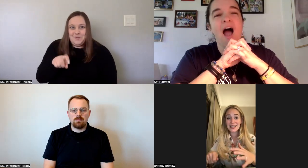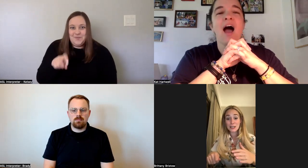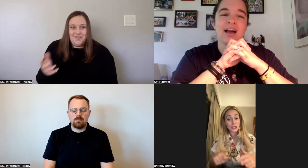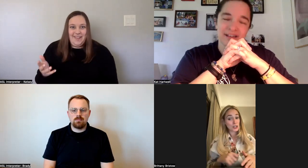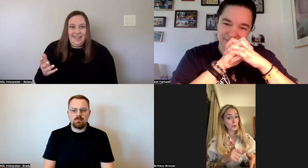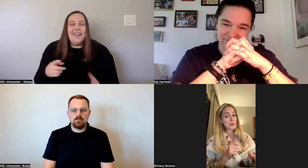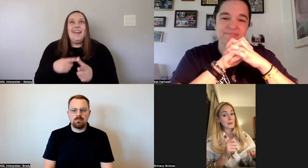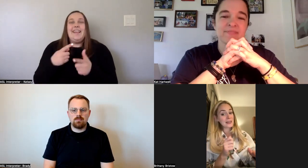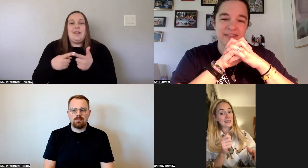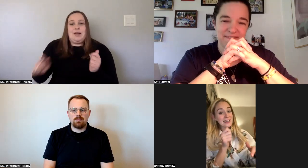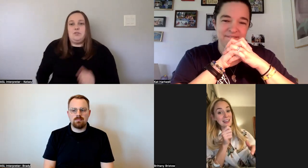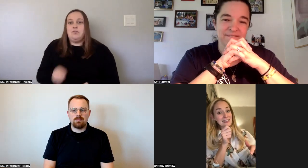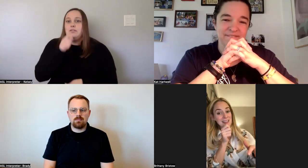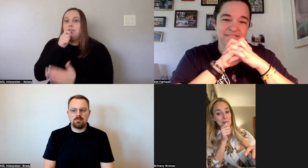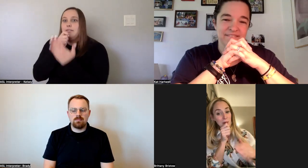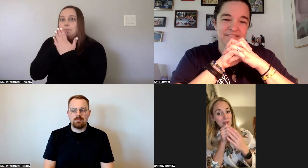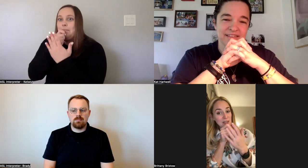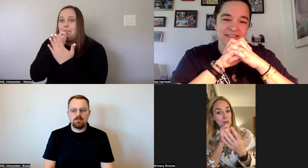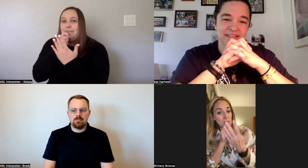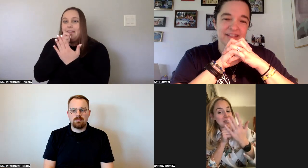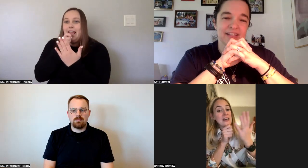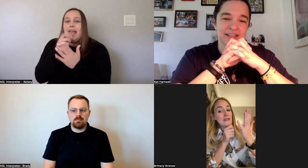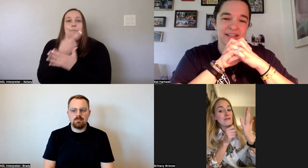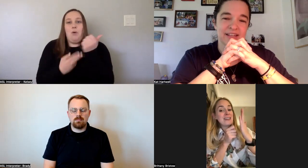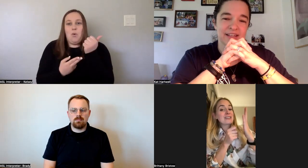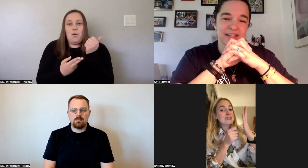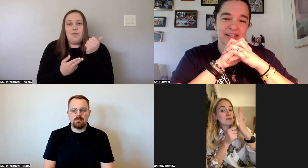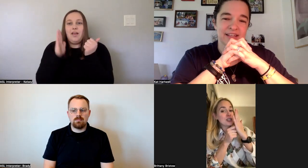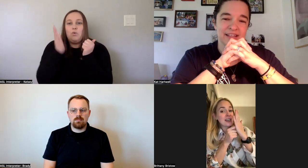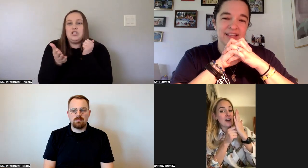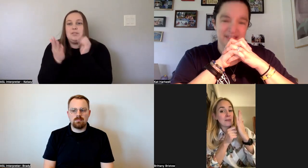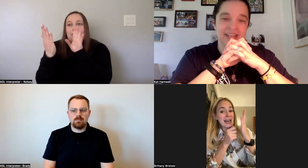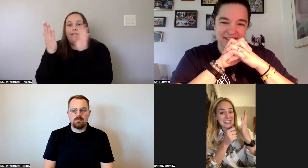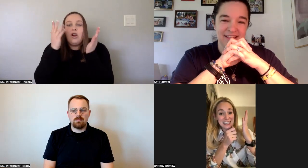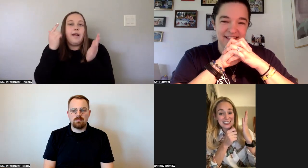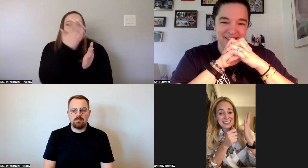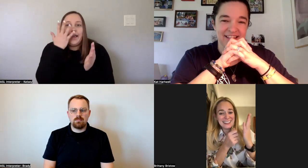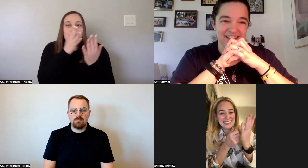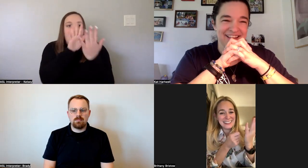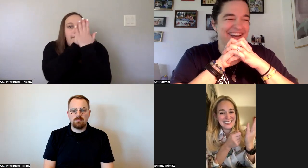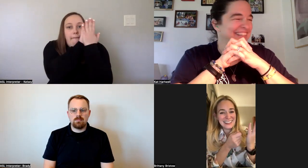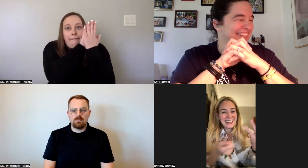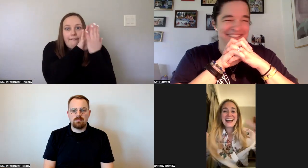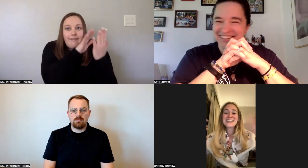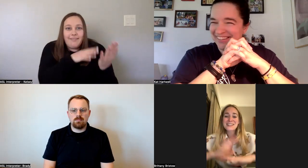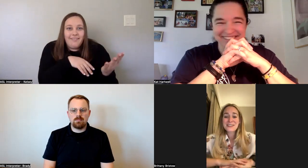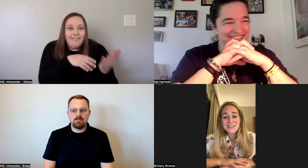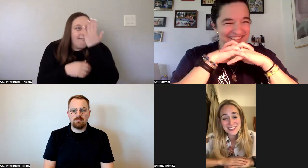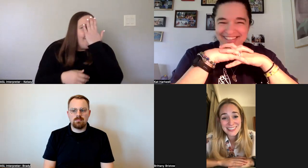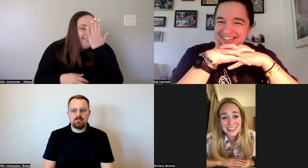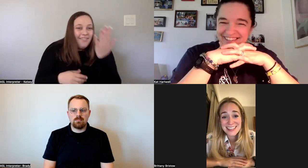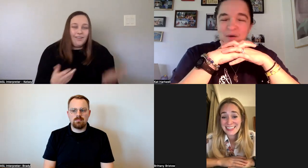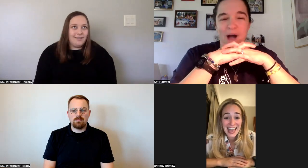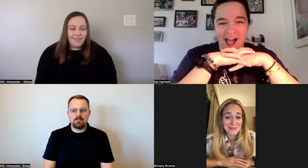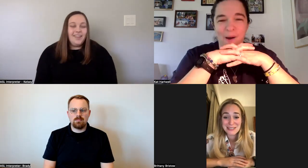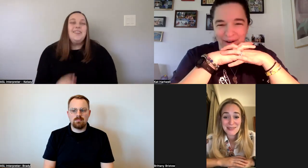and then like swoop it up into the kiss. And both of us would just be face smushing on plastic. So there were